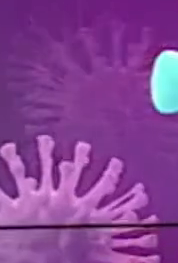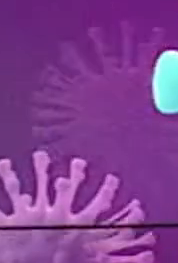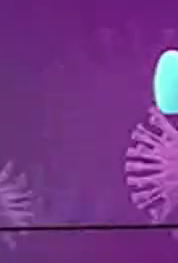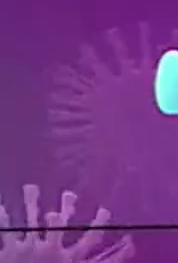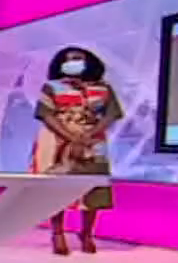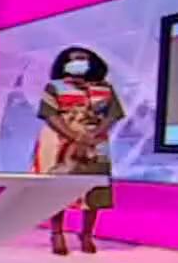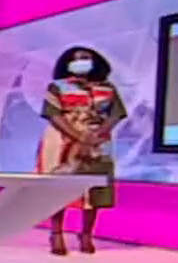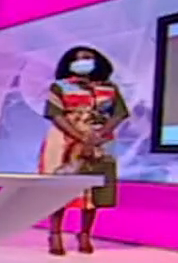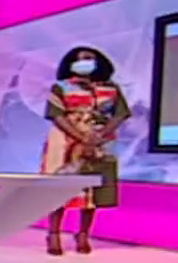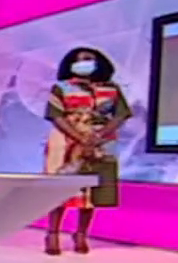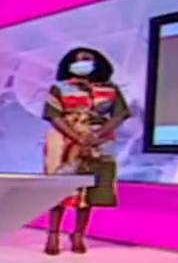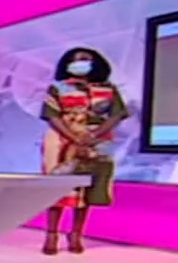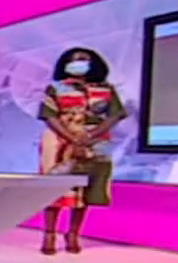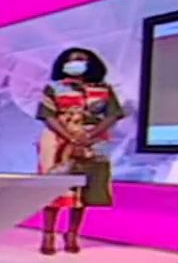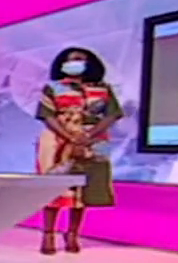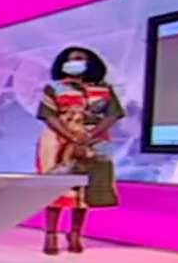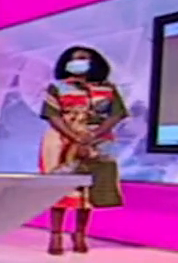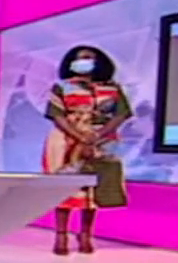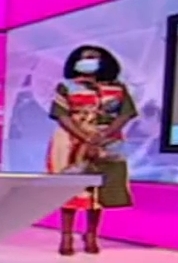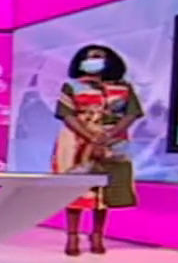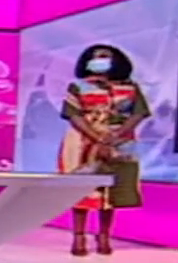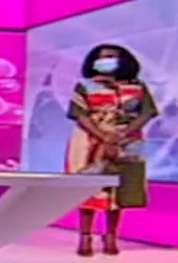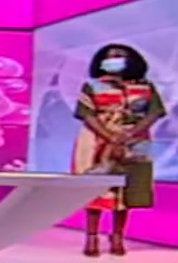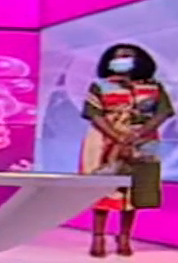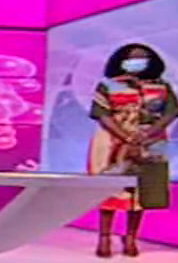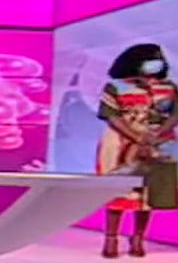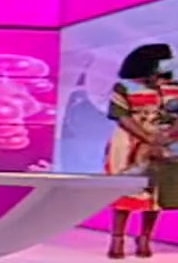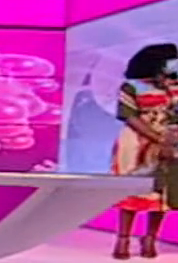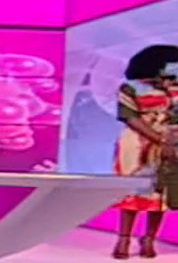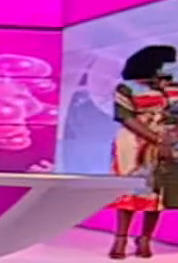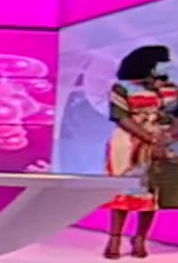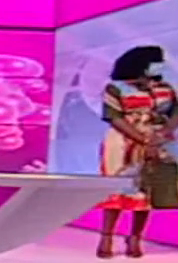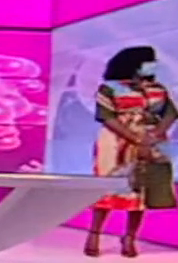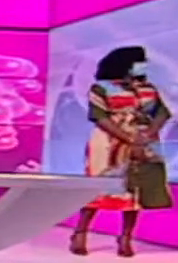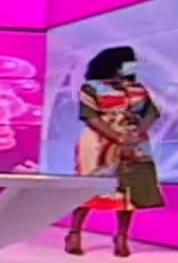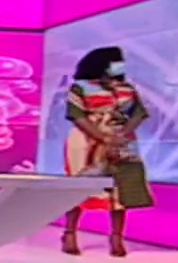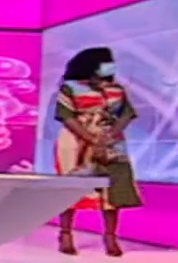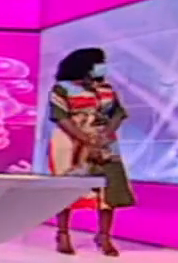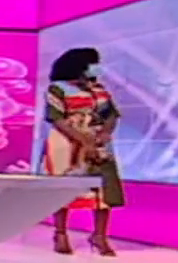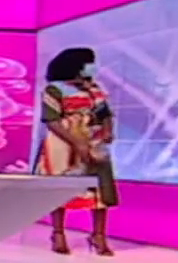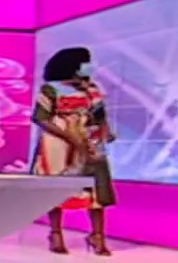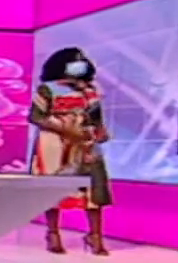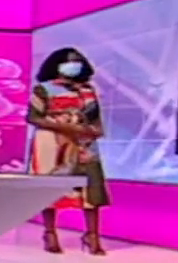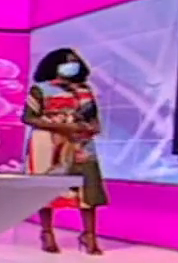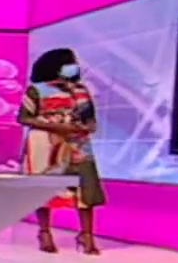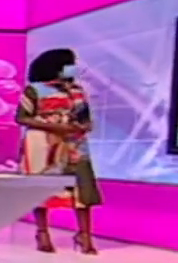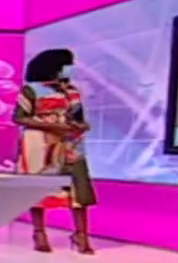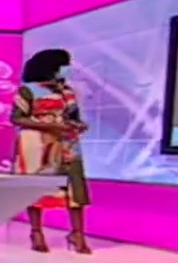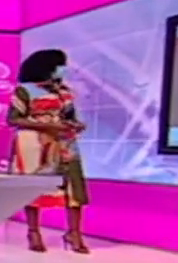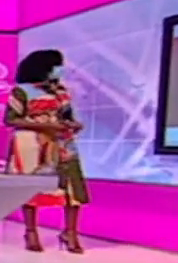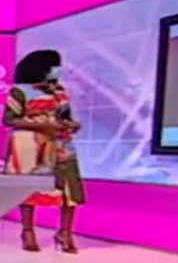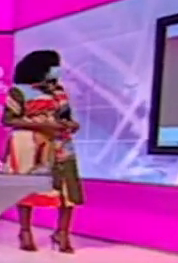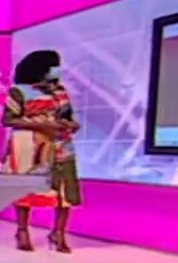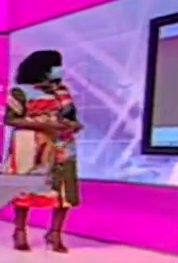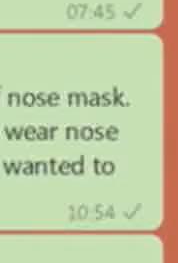to work. I don't know if I should wrap up at this point, but let me cross over to Anita. Maybe if we get her back, we'll try and ask another question. All right. So,